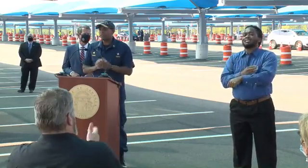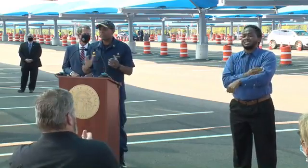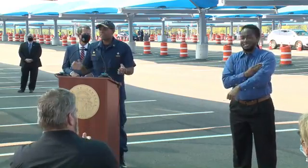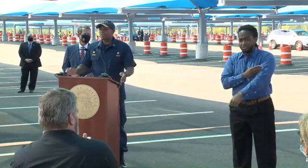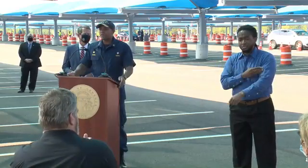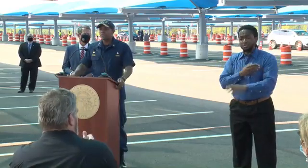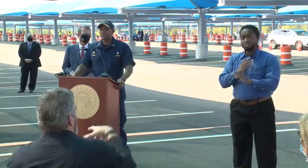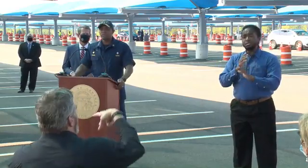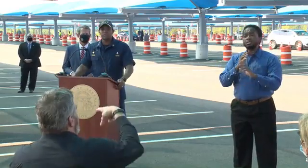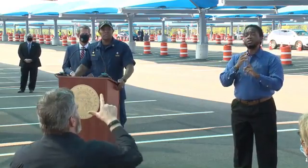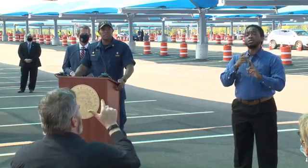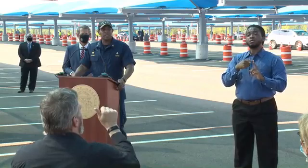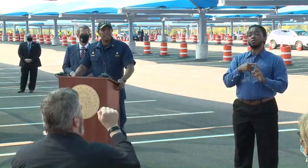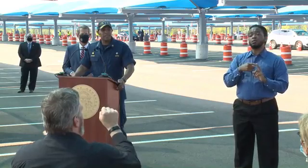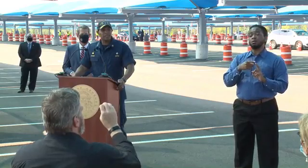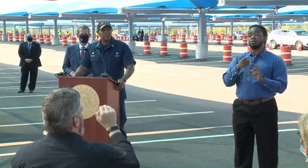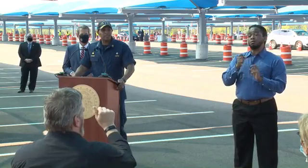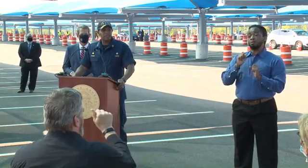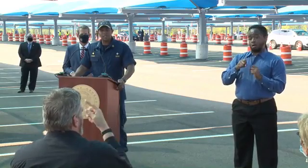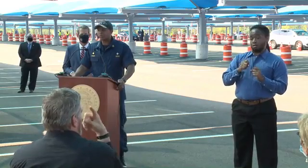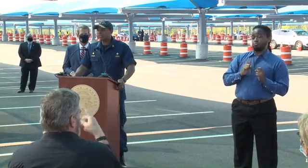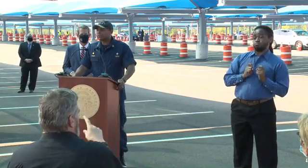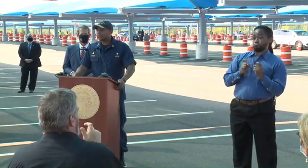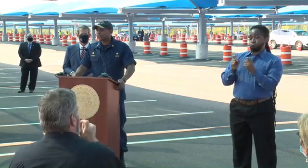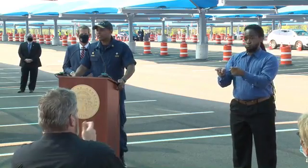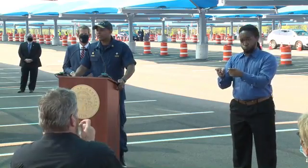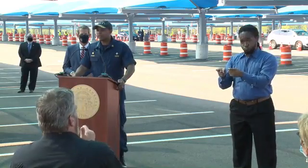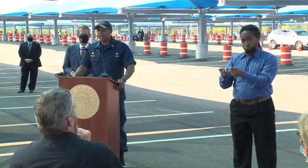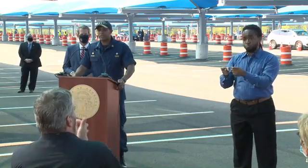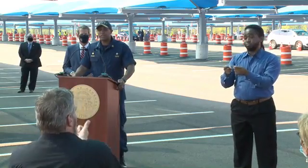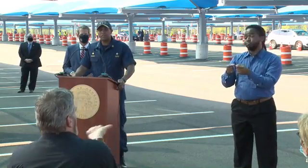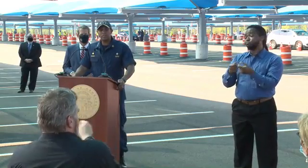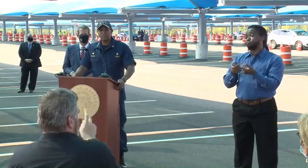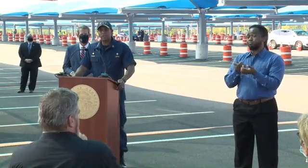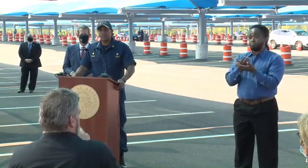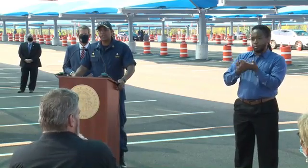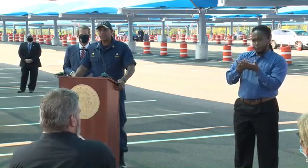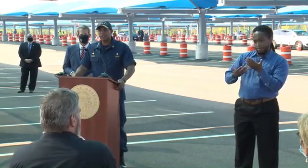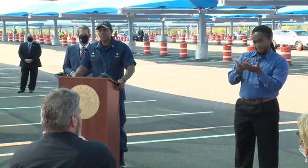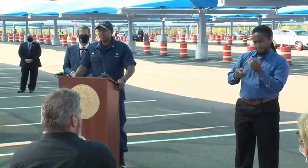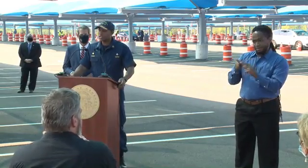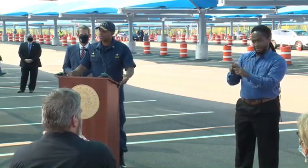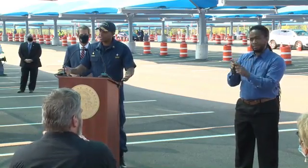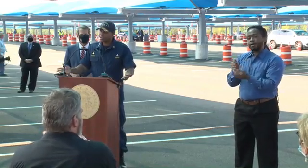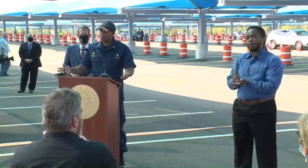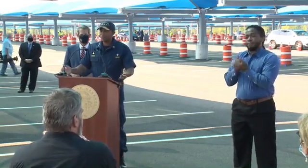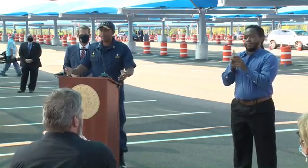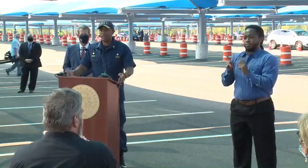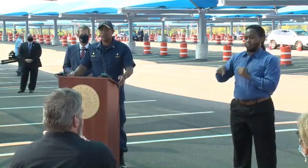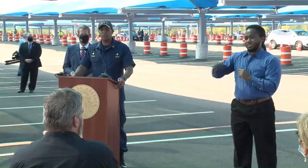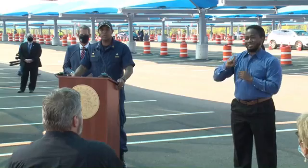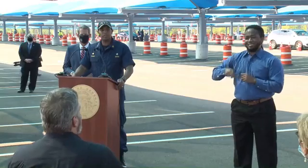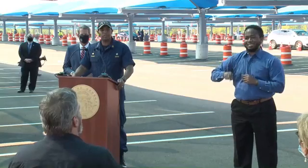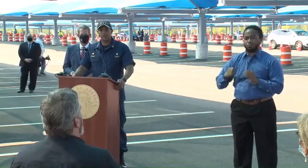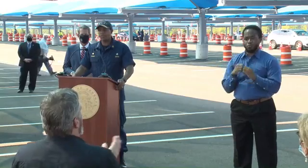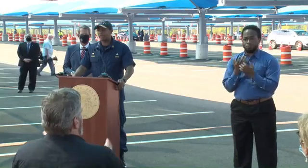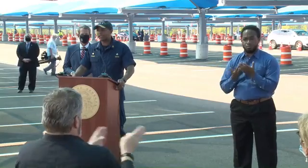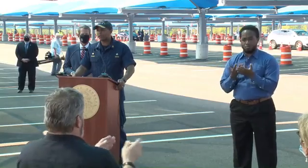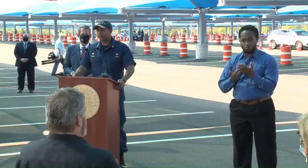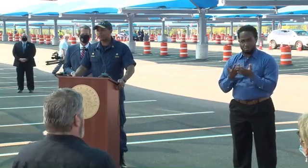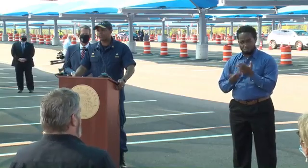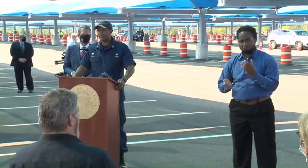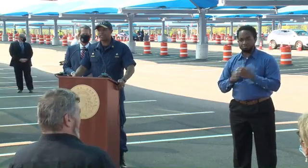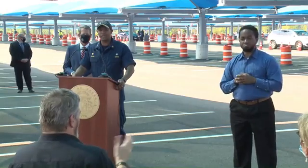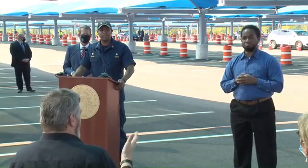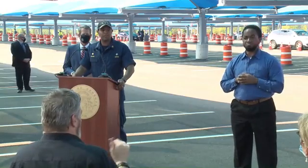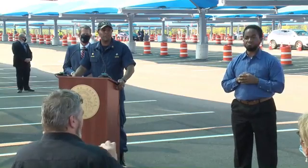all do is get tested, particularly if you're having symptoms of COVID. Again, go to your state or local health department